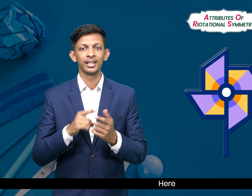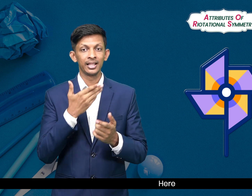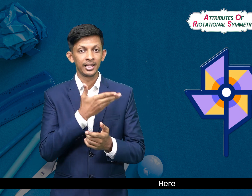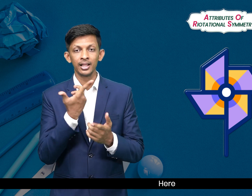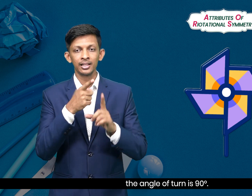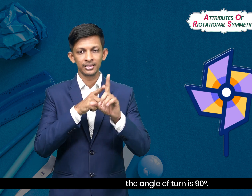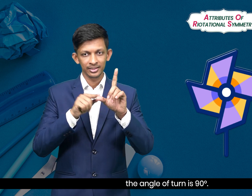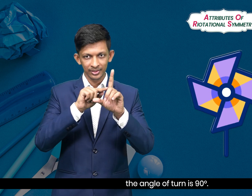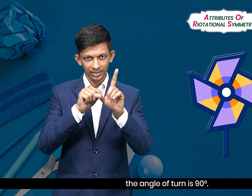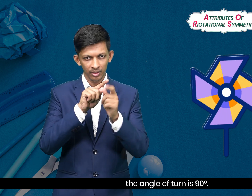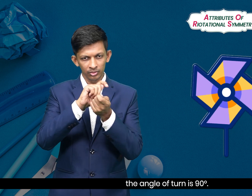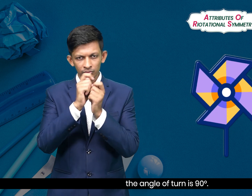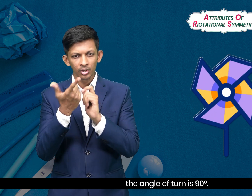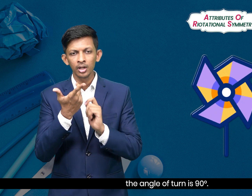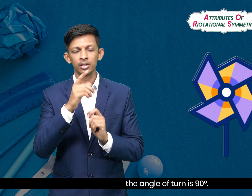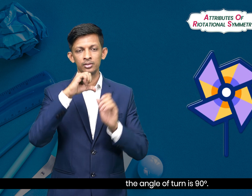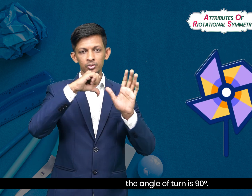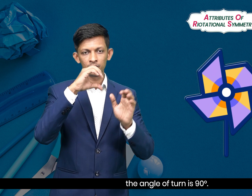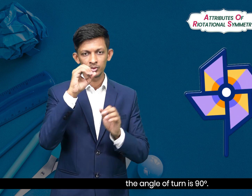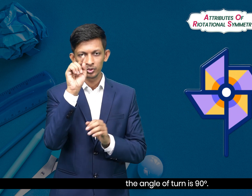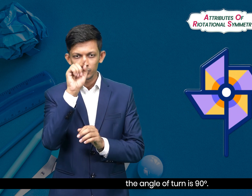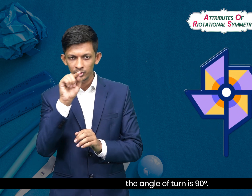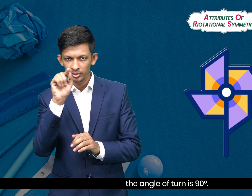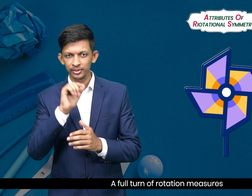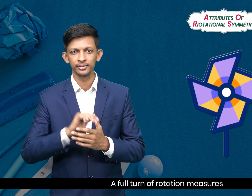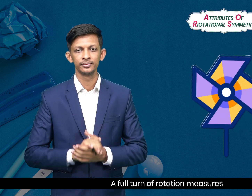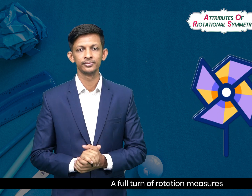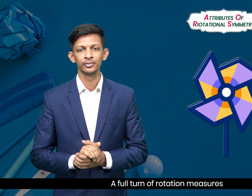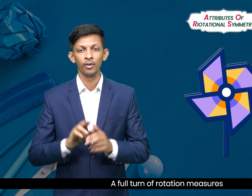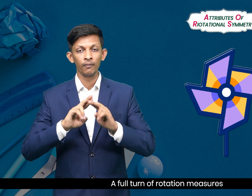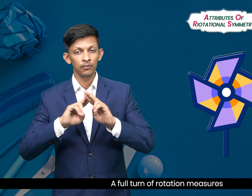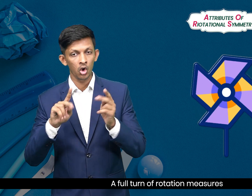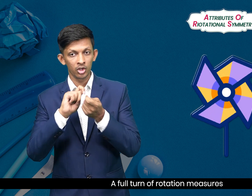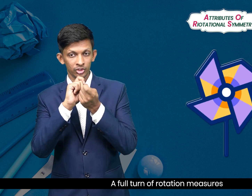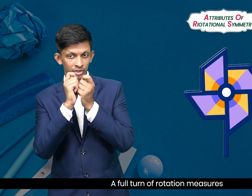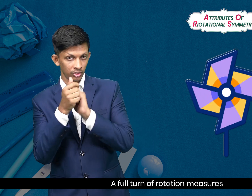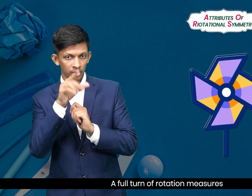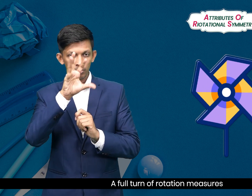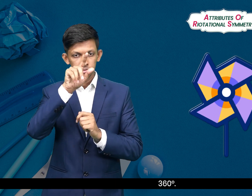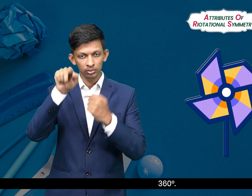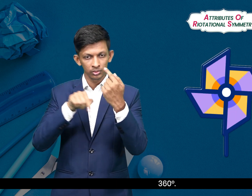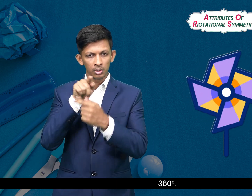Here, the angle of turn is 90 degrees. A full turn of rotation measures 360